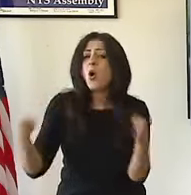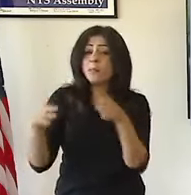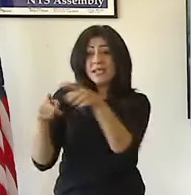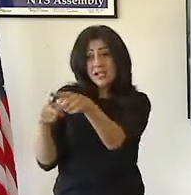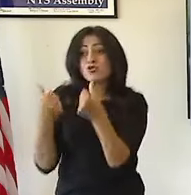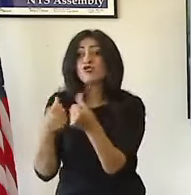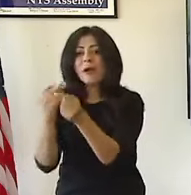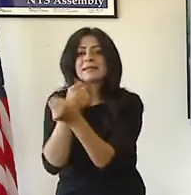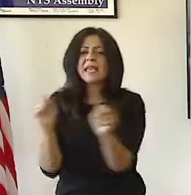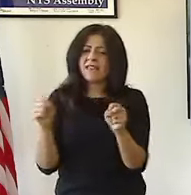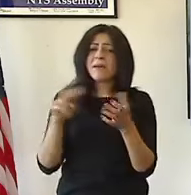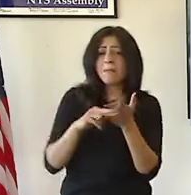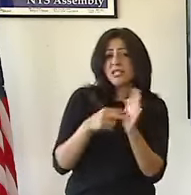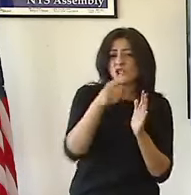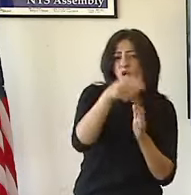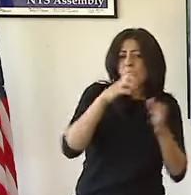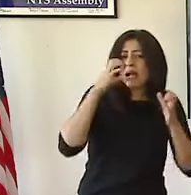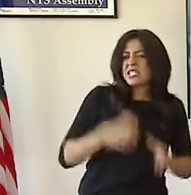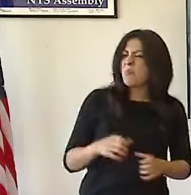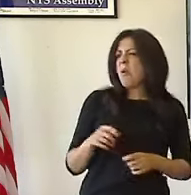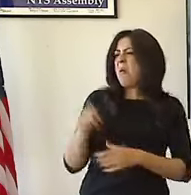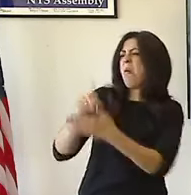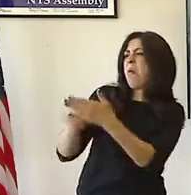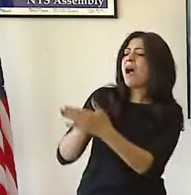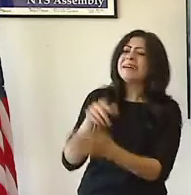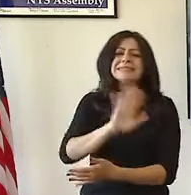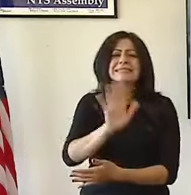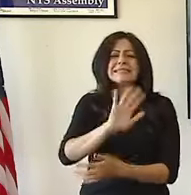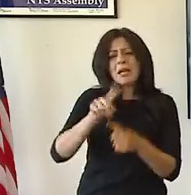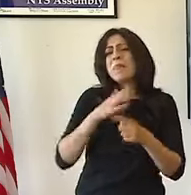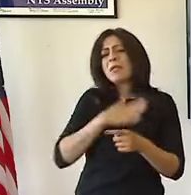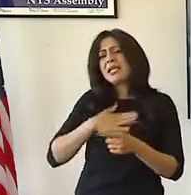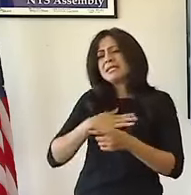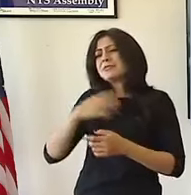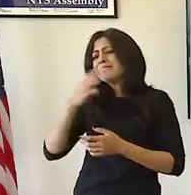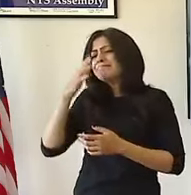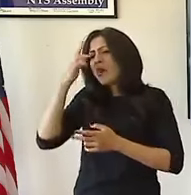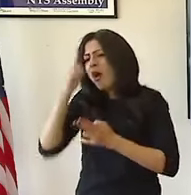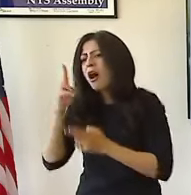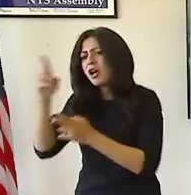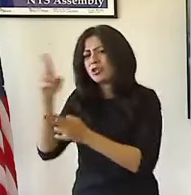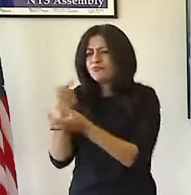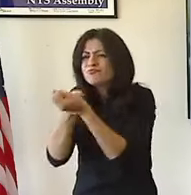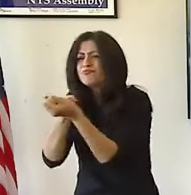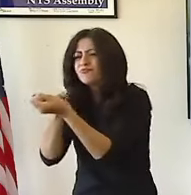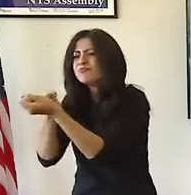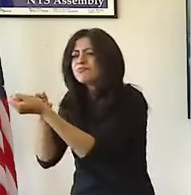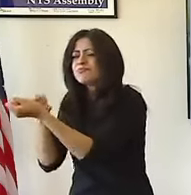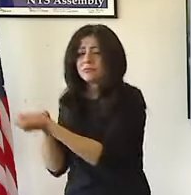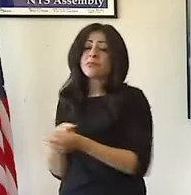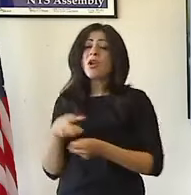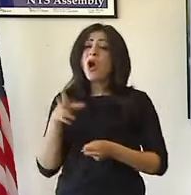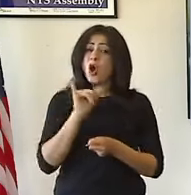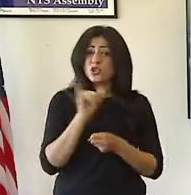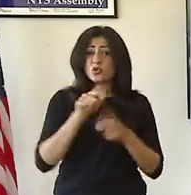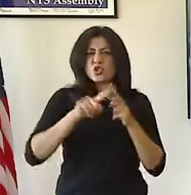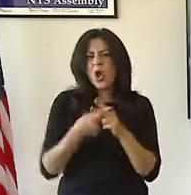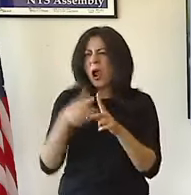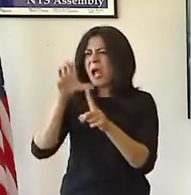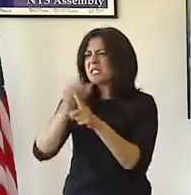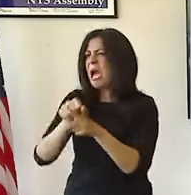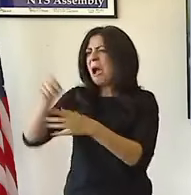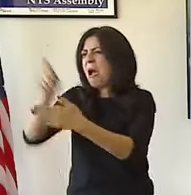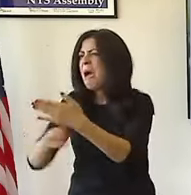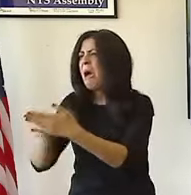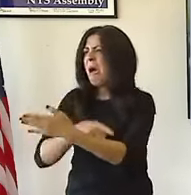them and try to be supportive of them. At the same time, please let's not devolve into attacks against one another.